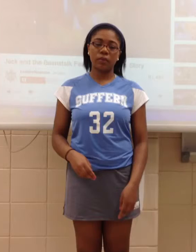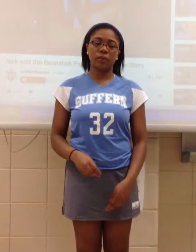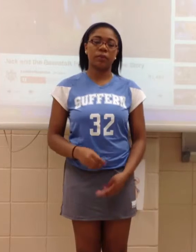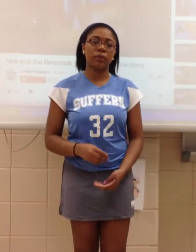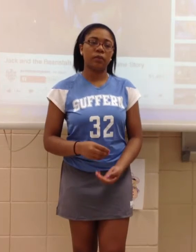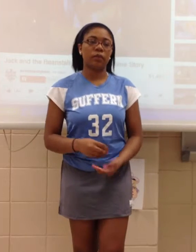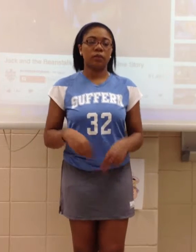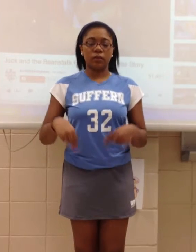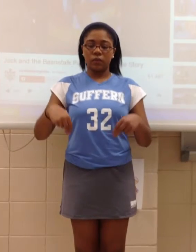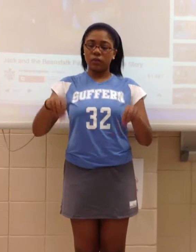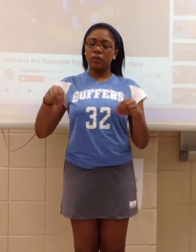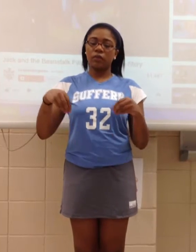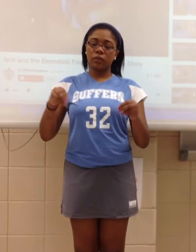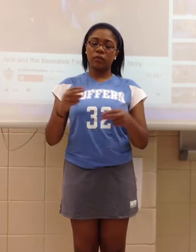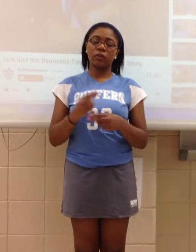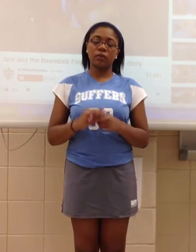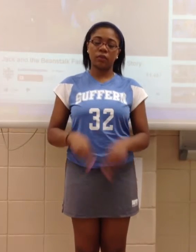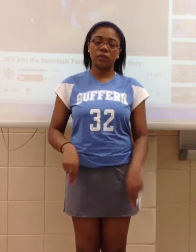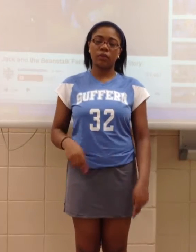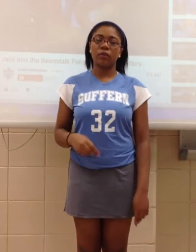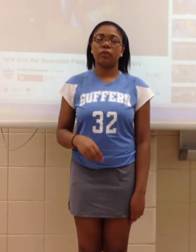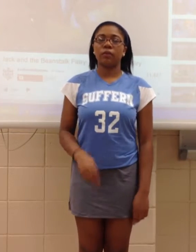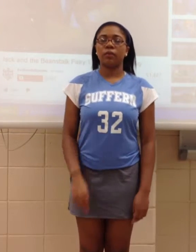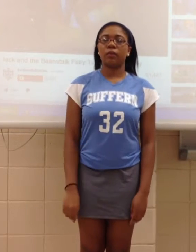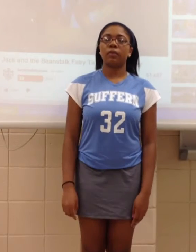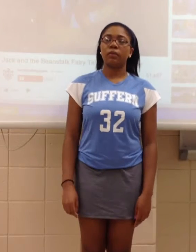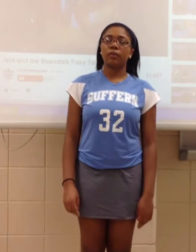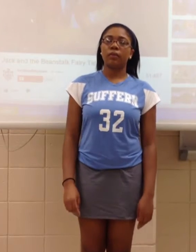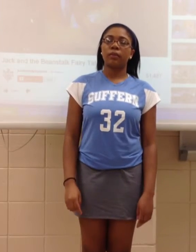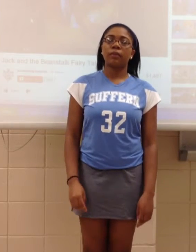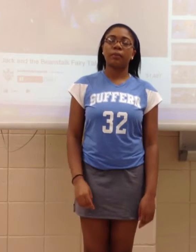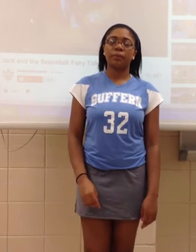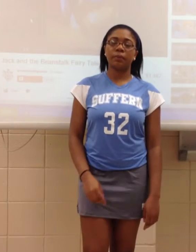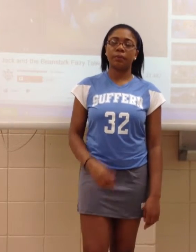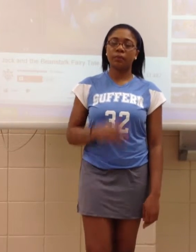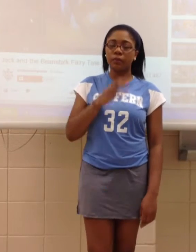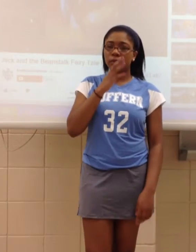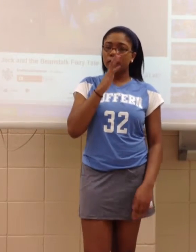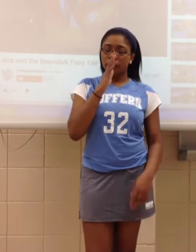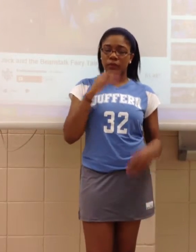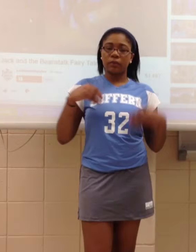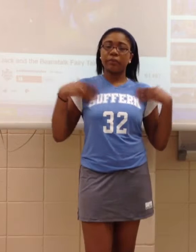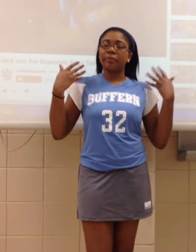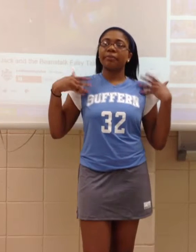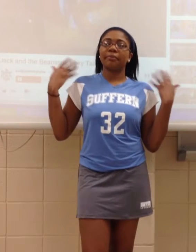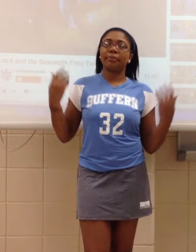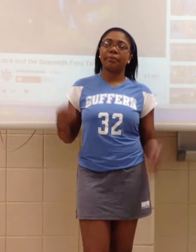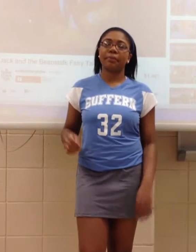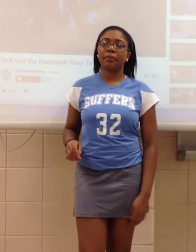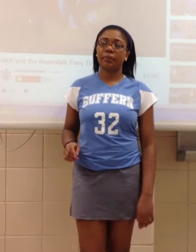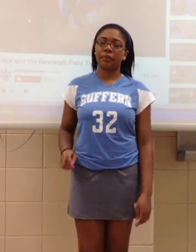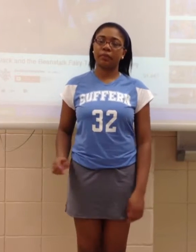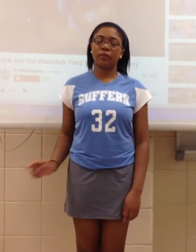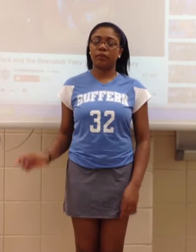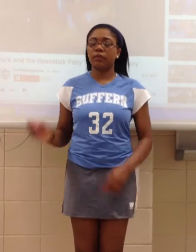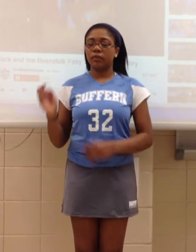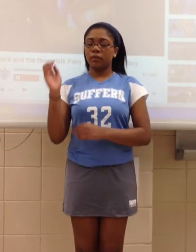plenty of food. Jack's mother was very happy, but Jack still longed for adventure. So he climbed up the